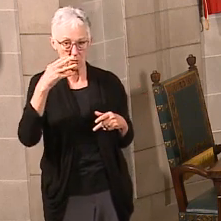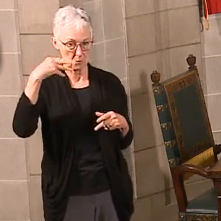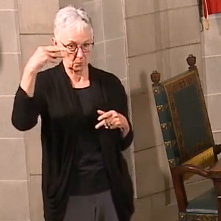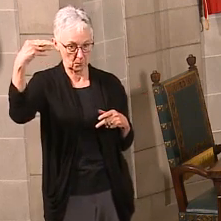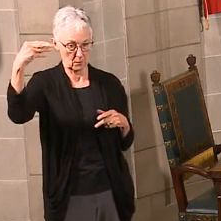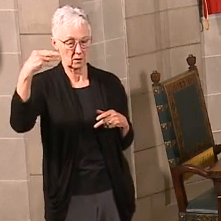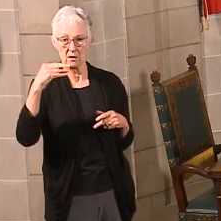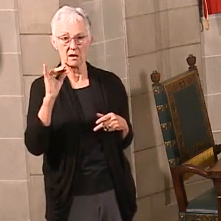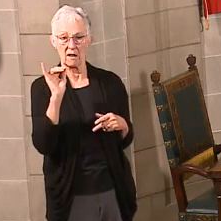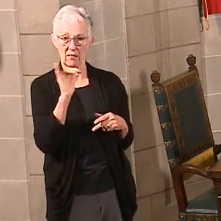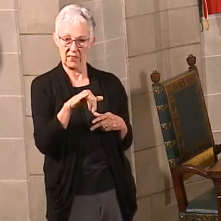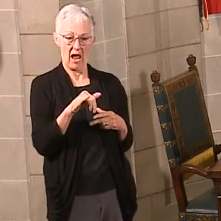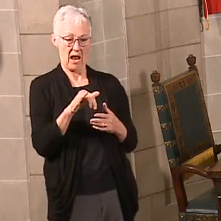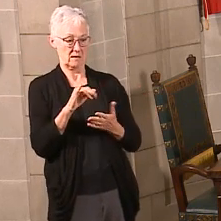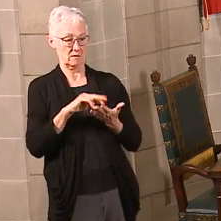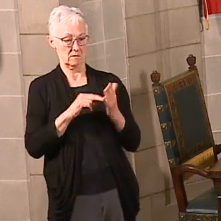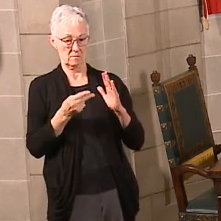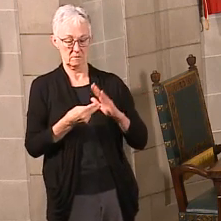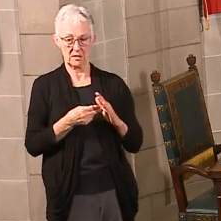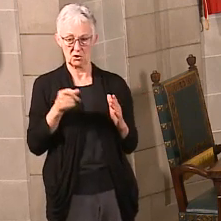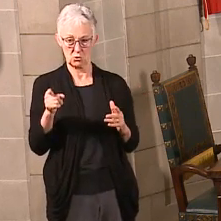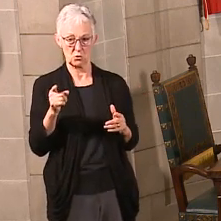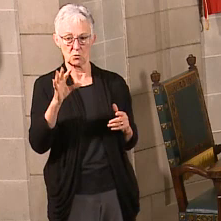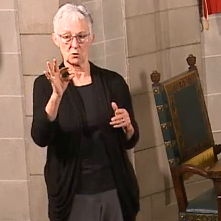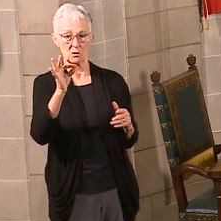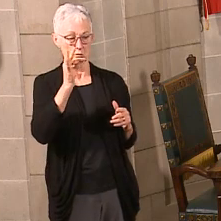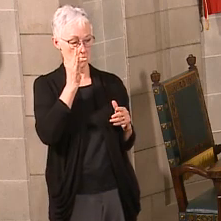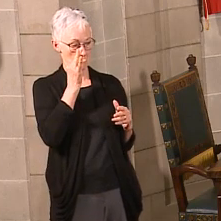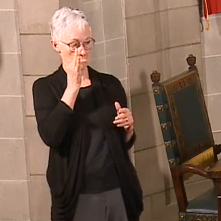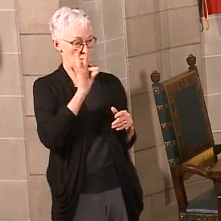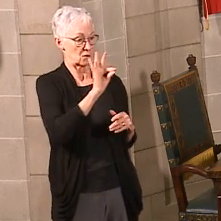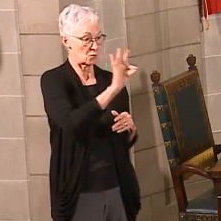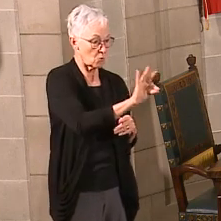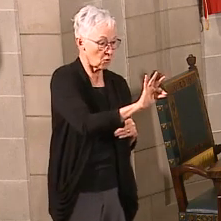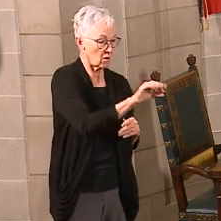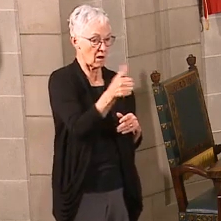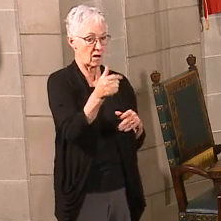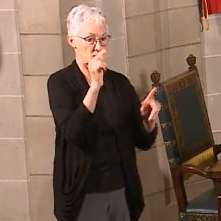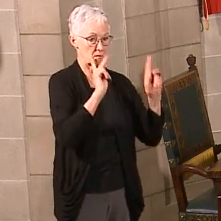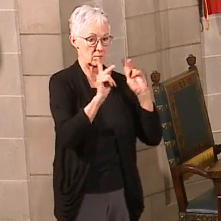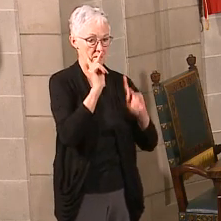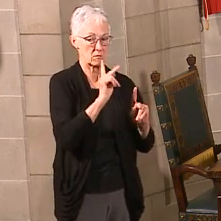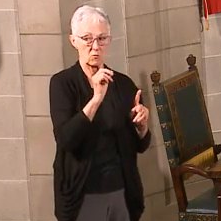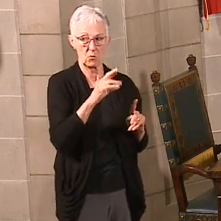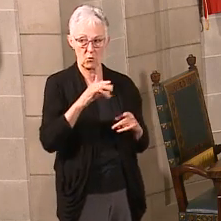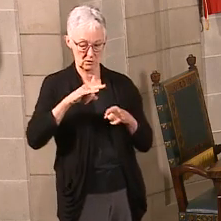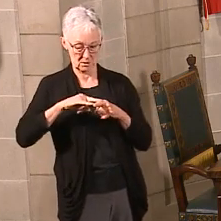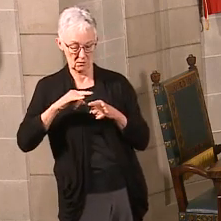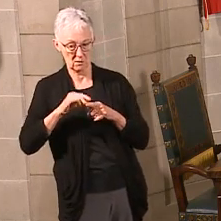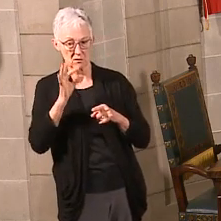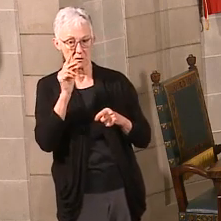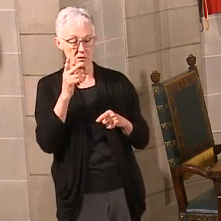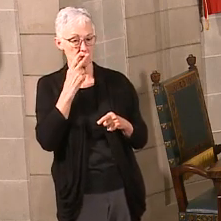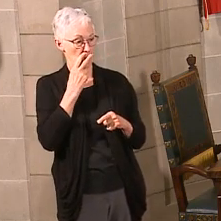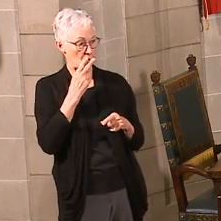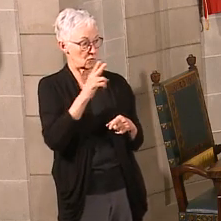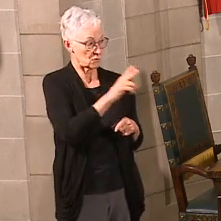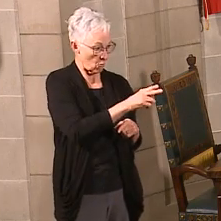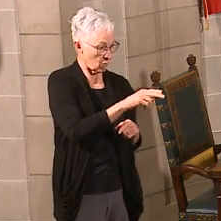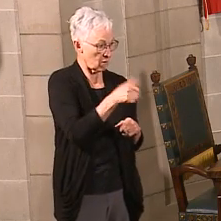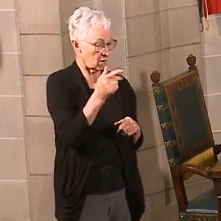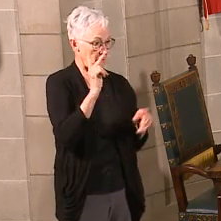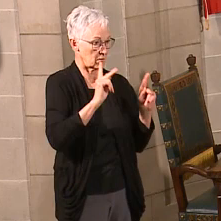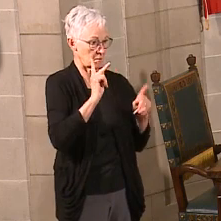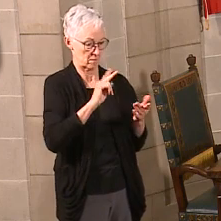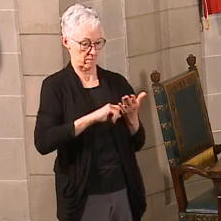process. And sharing of smoking or vaping products or marijuana products can lead to that transmission of the virus from